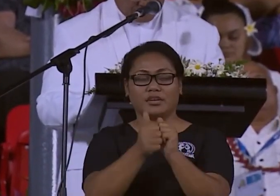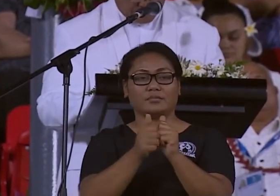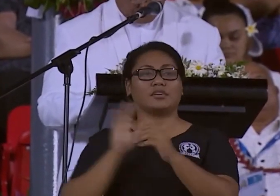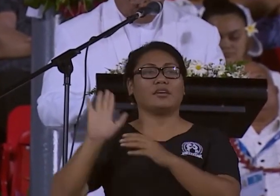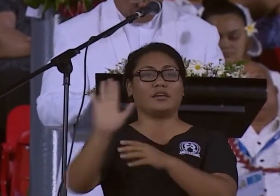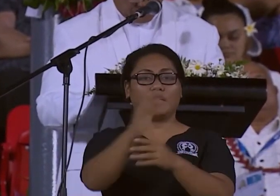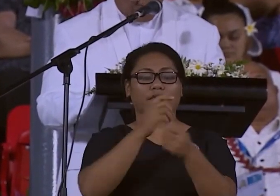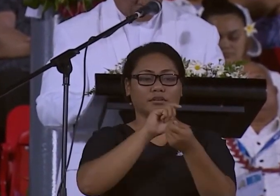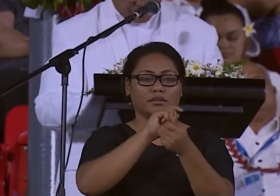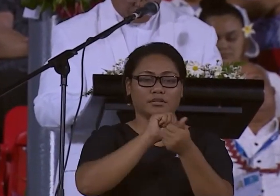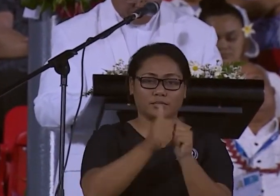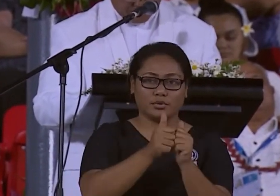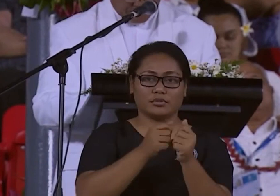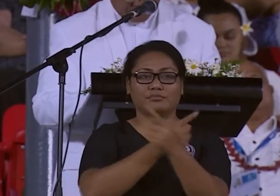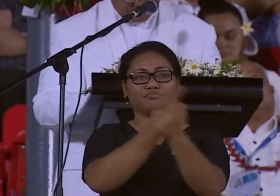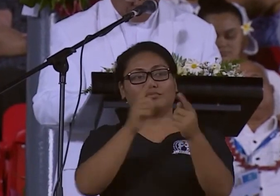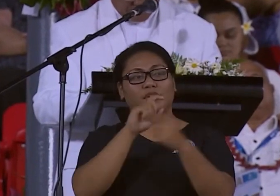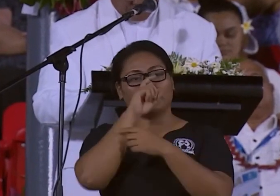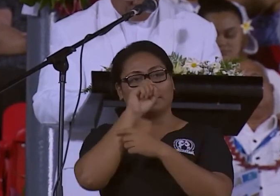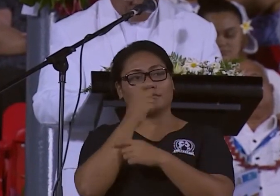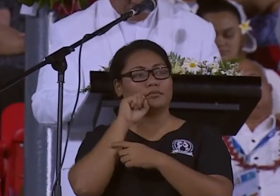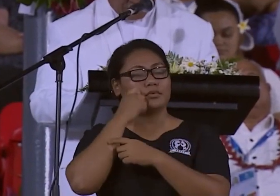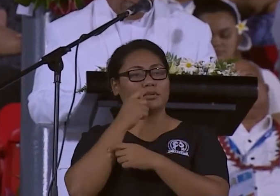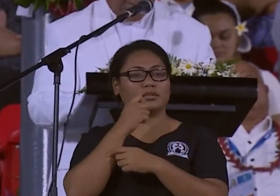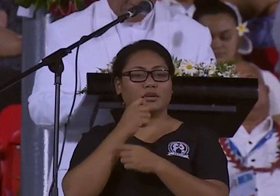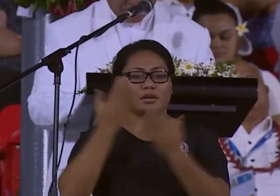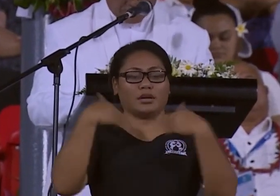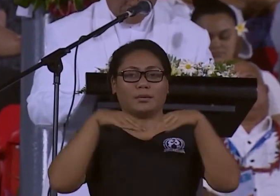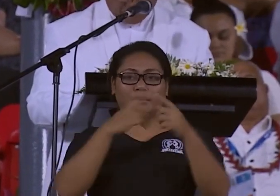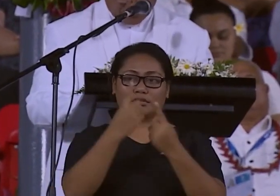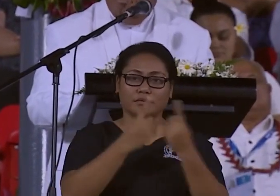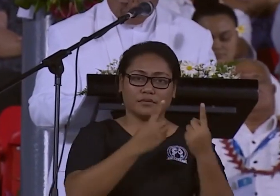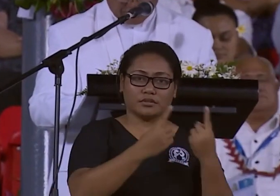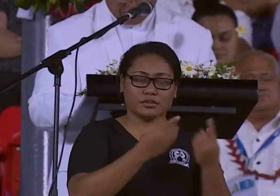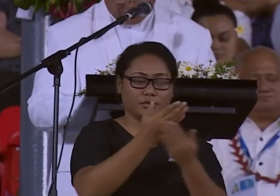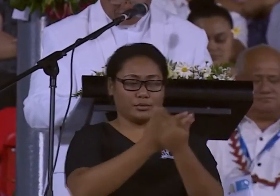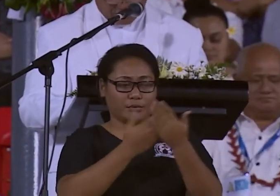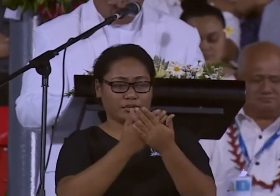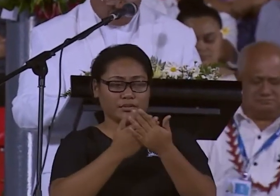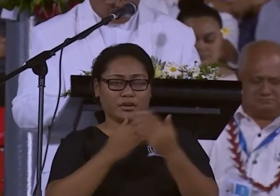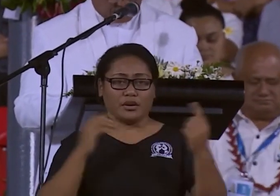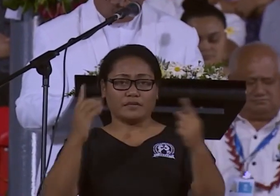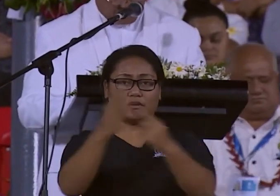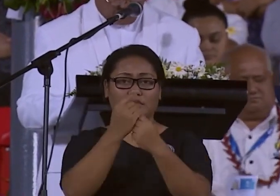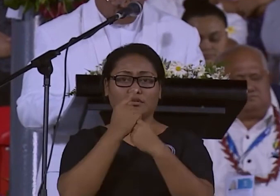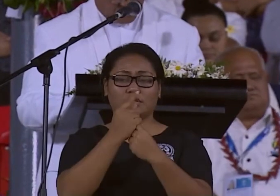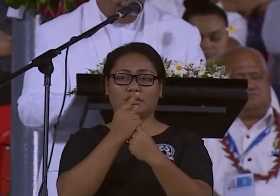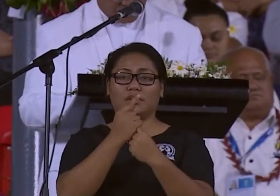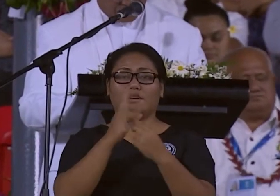in every event that will take place. May it be a means of unity for us